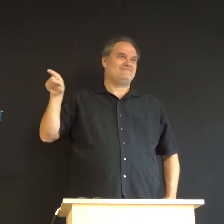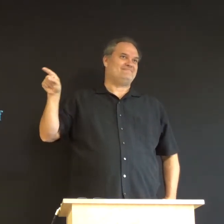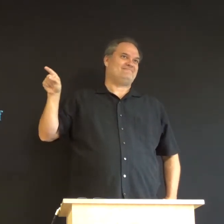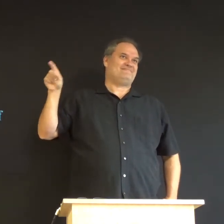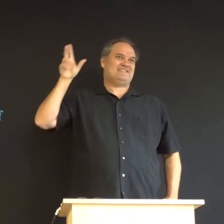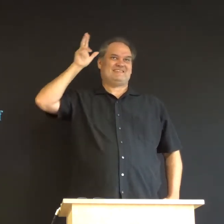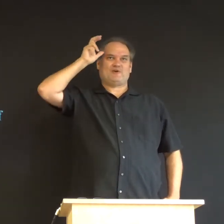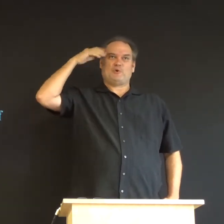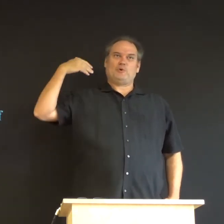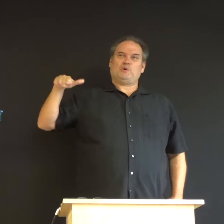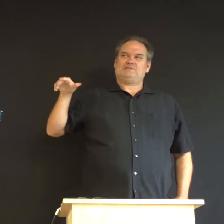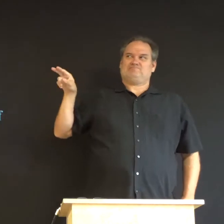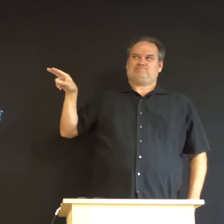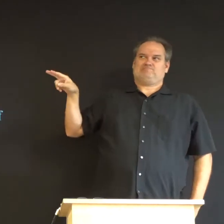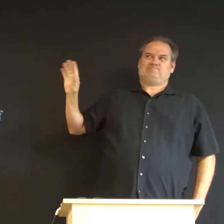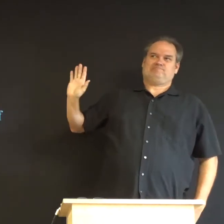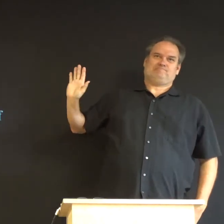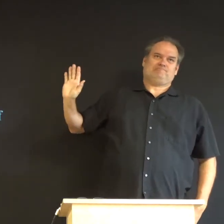Watch out, be careful.